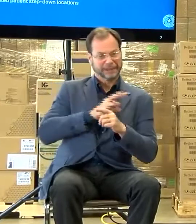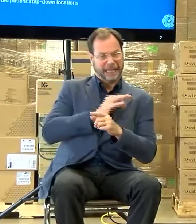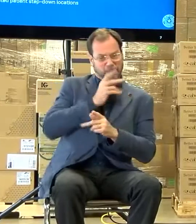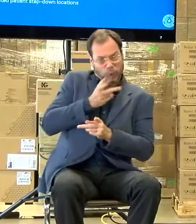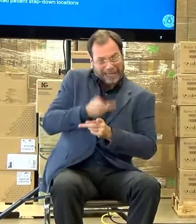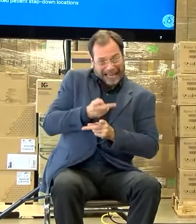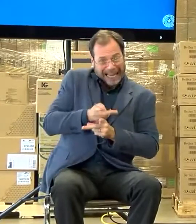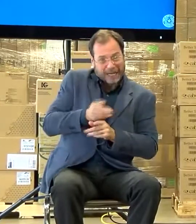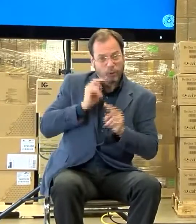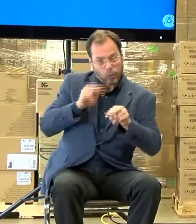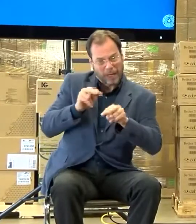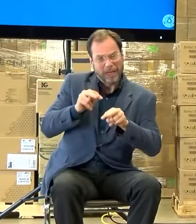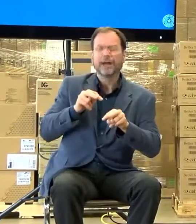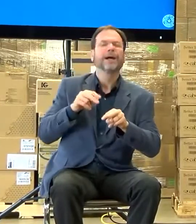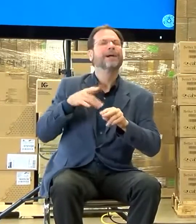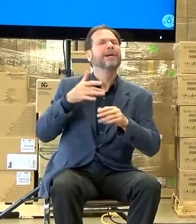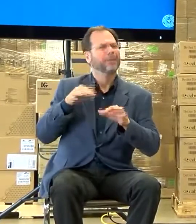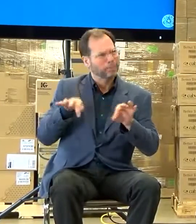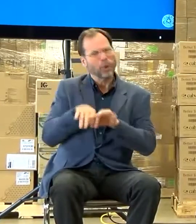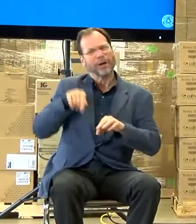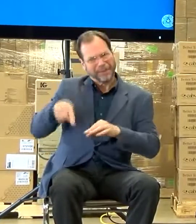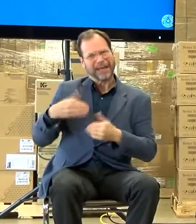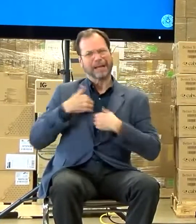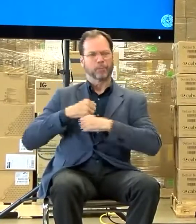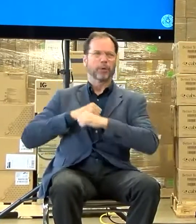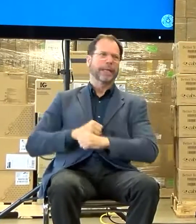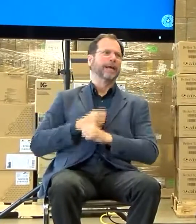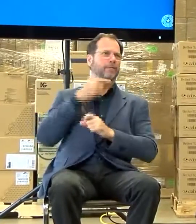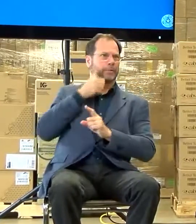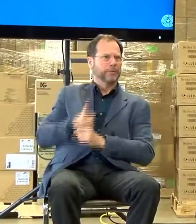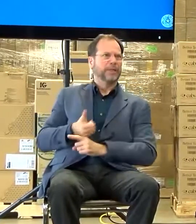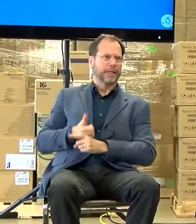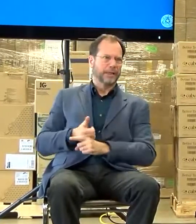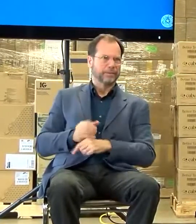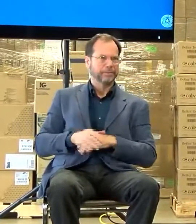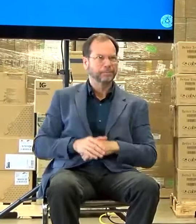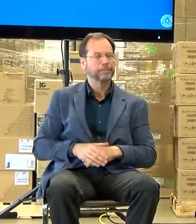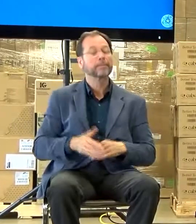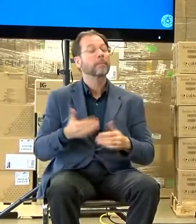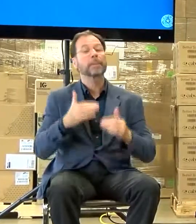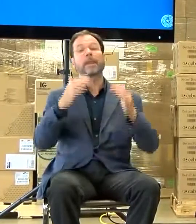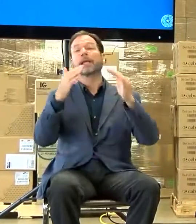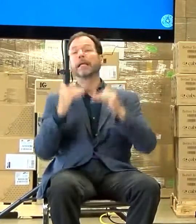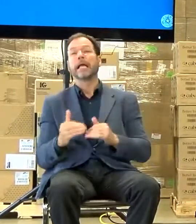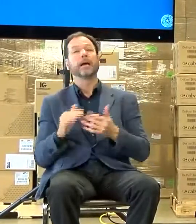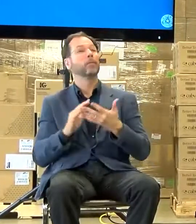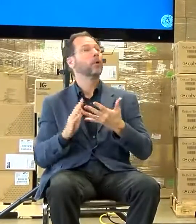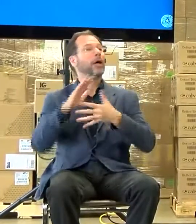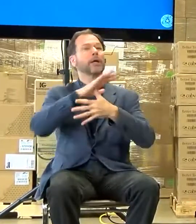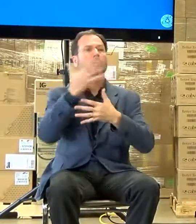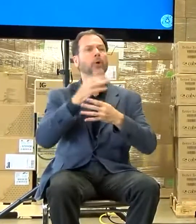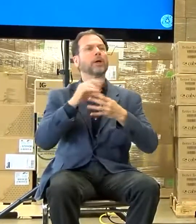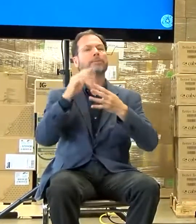care of them would need to be protected against COVID-19. Our next set of priorities were healthcare